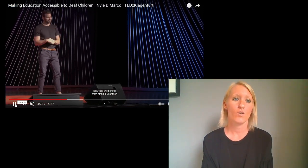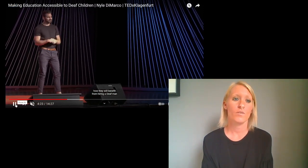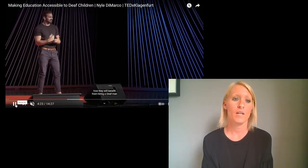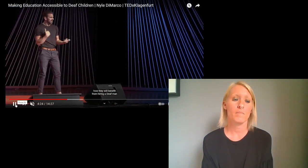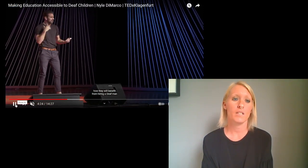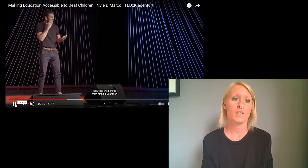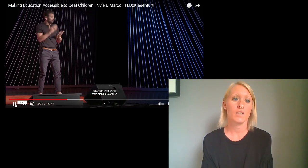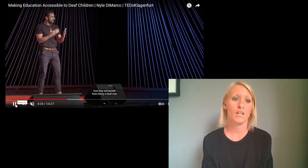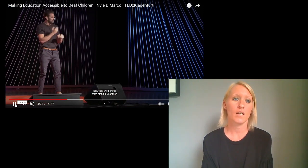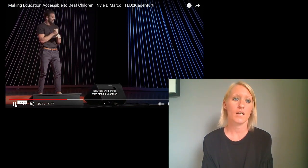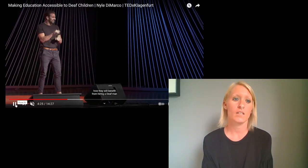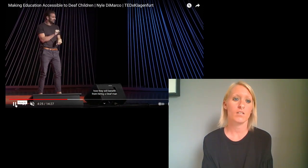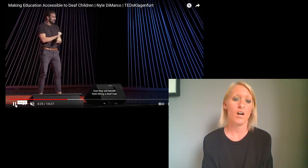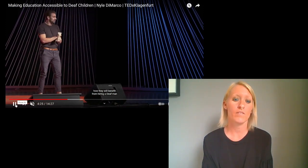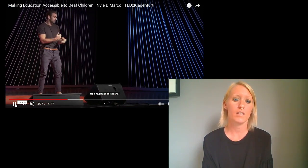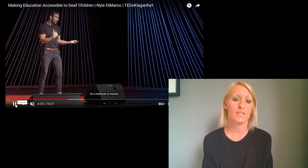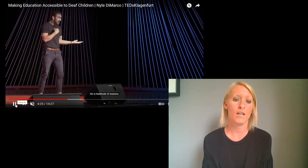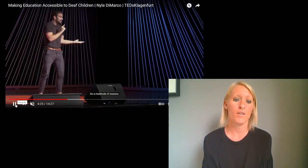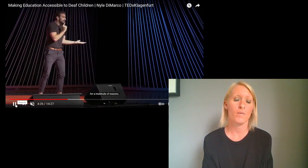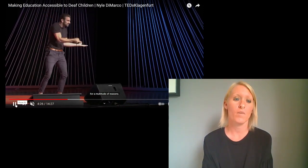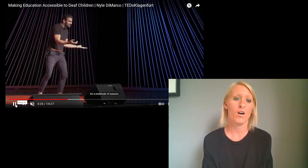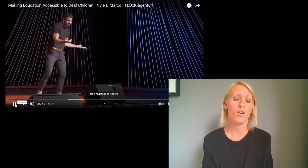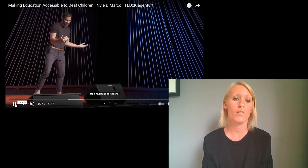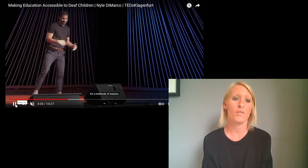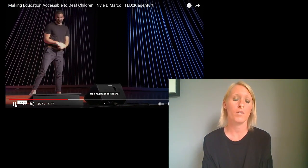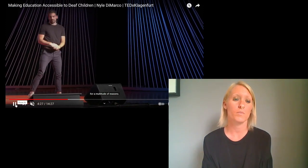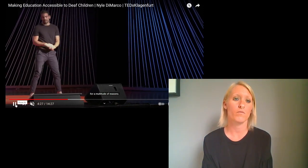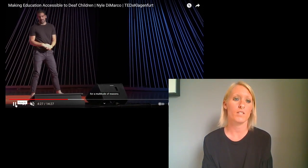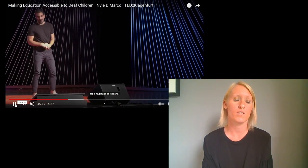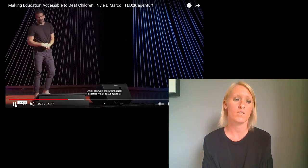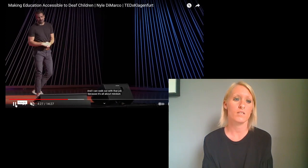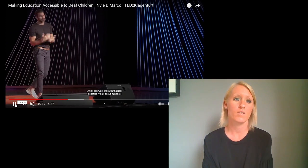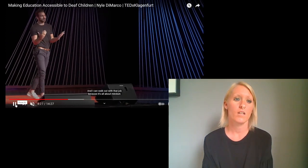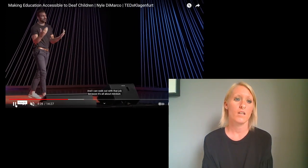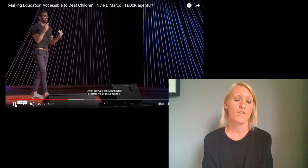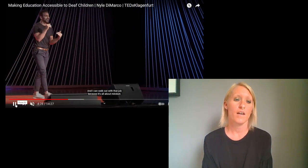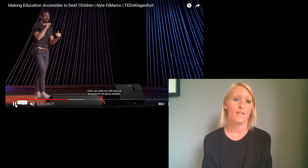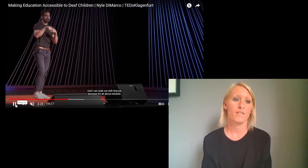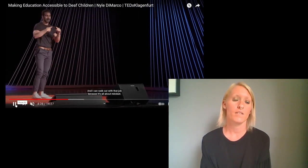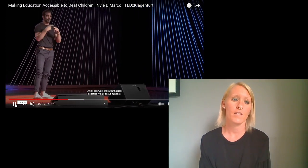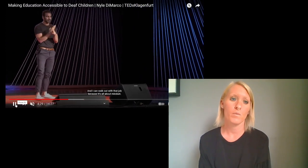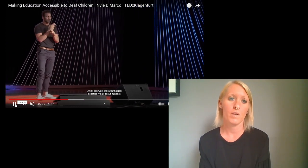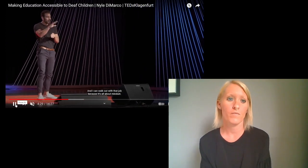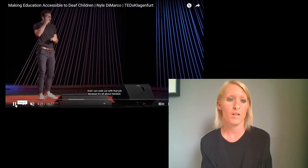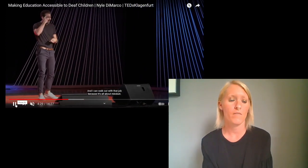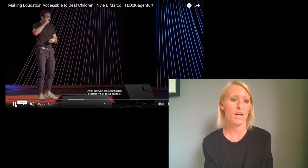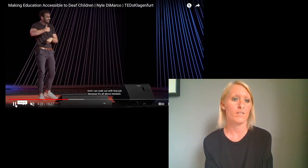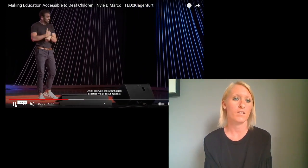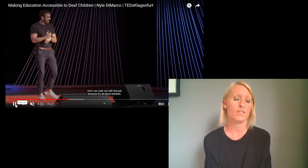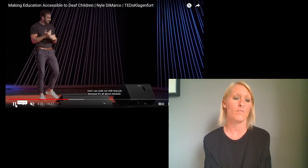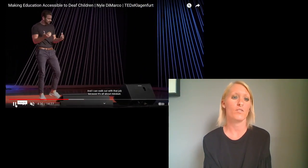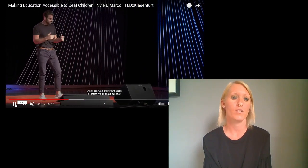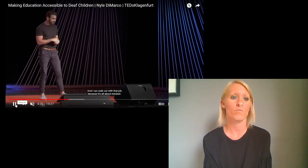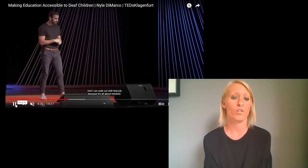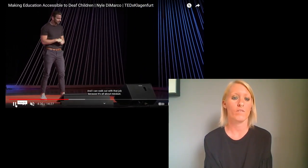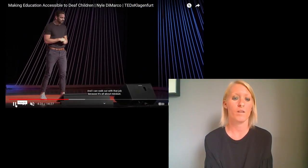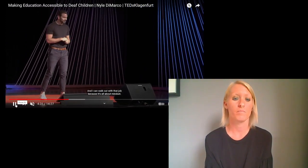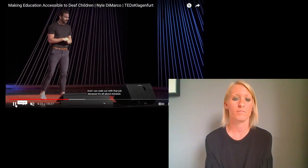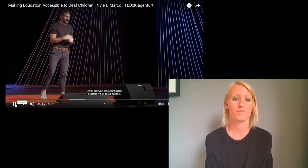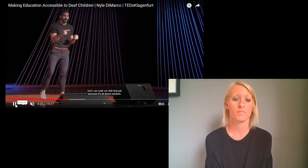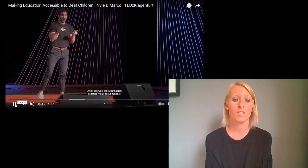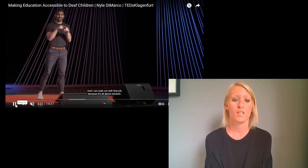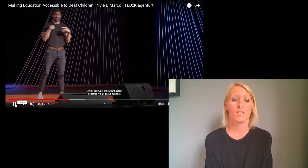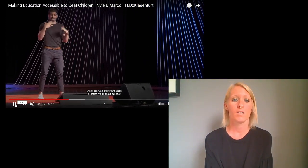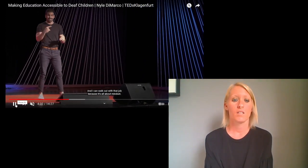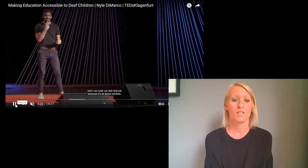I can go in that meeting and confidently tell them all the multiple reasons that they would benefit of having a deaf person work for